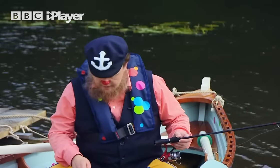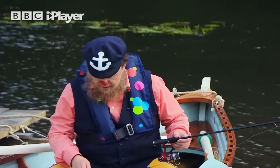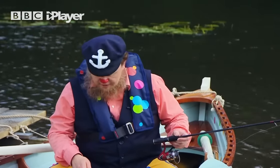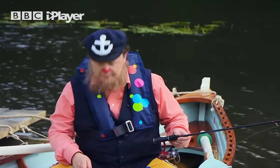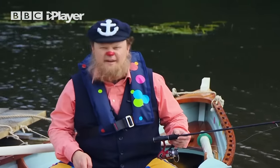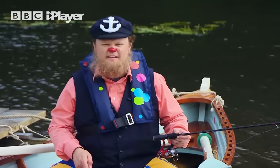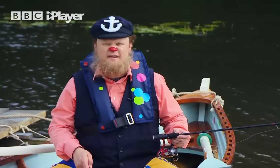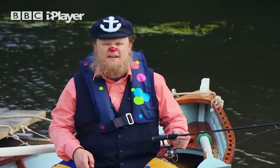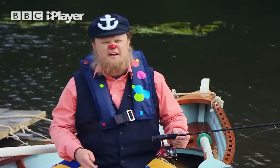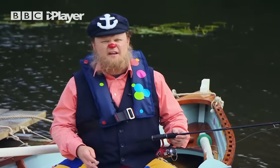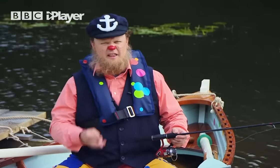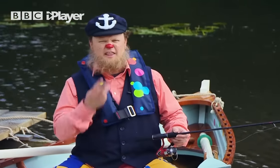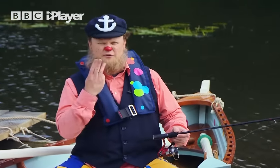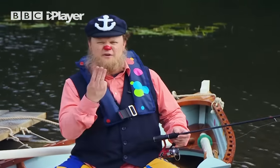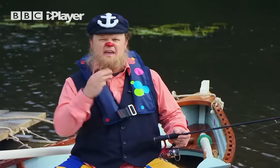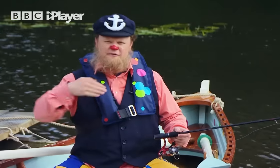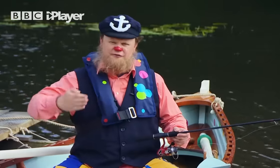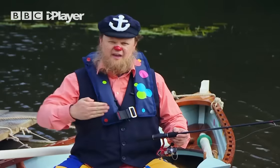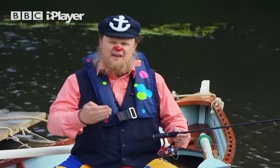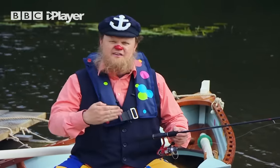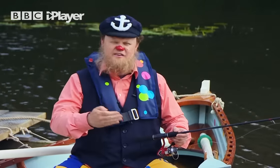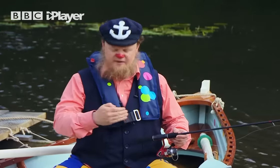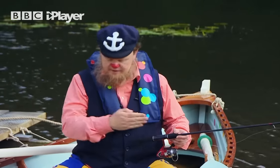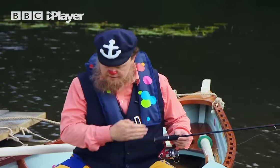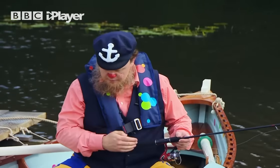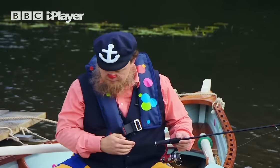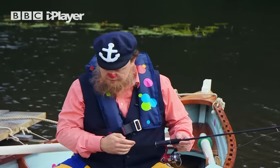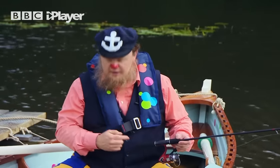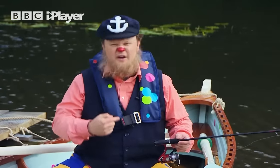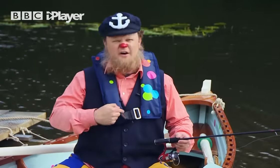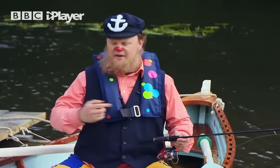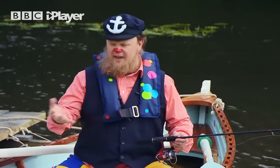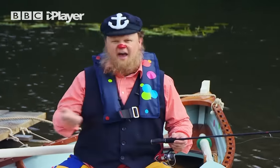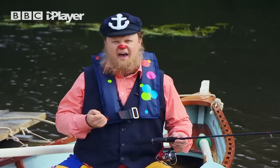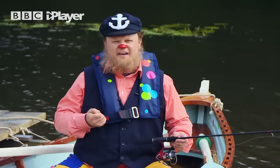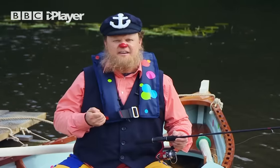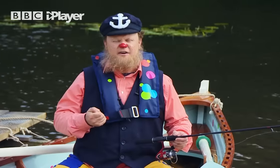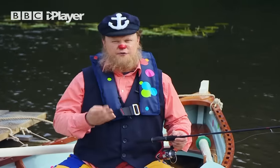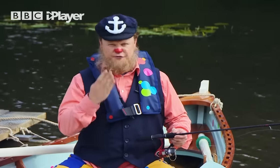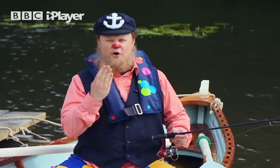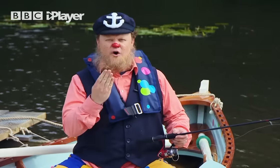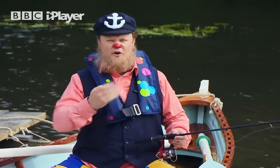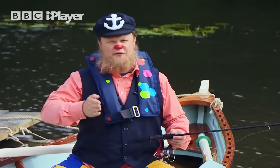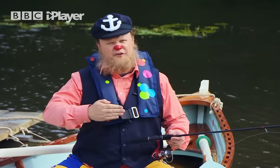one, two, three. Hang on a minute. Three fish? Well, I had four